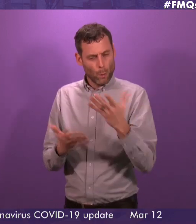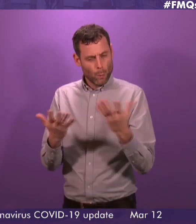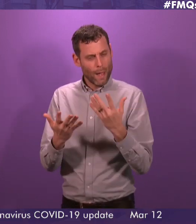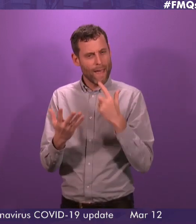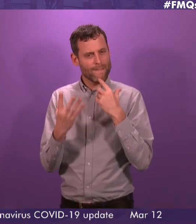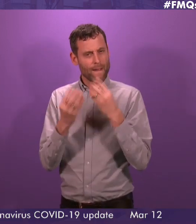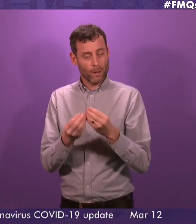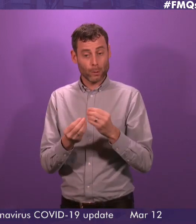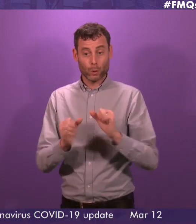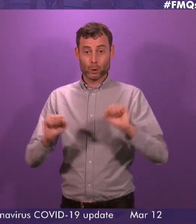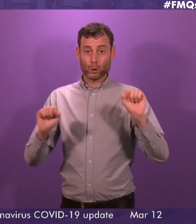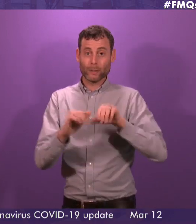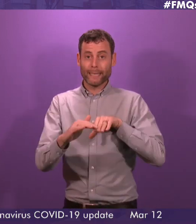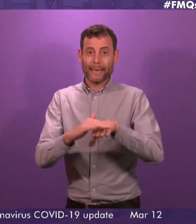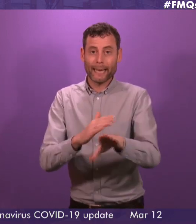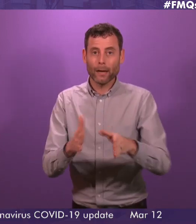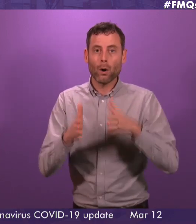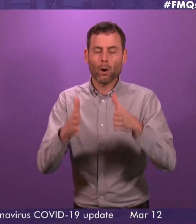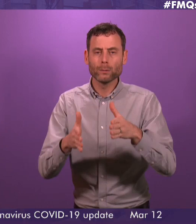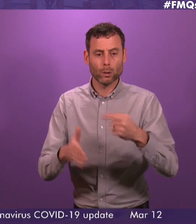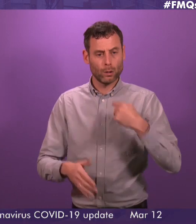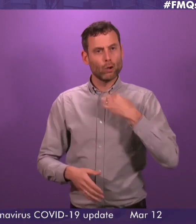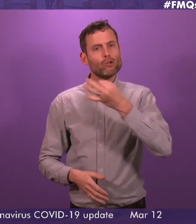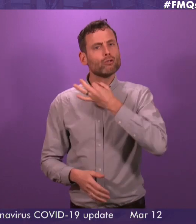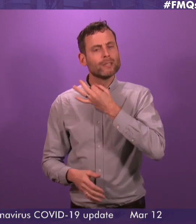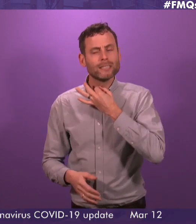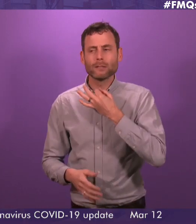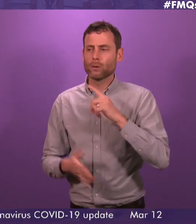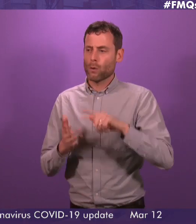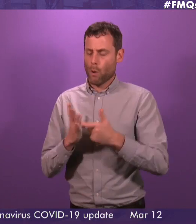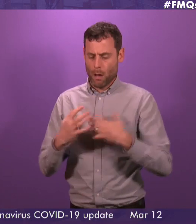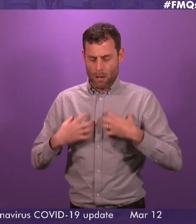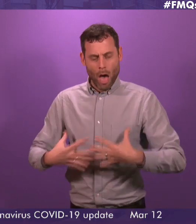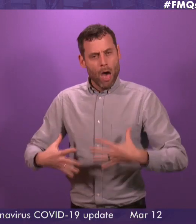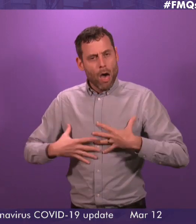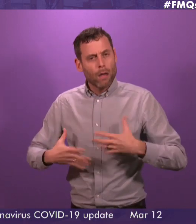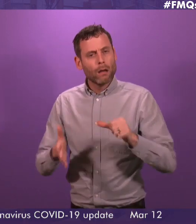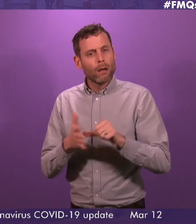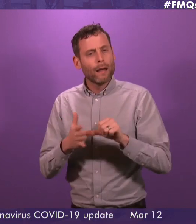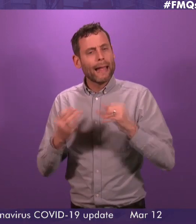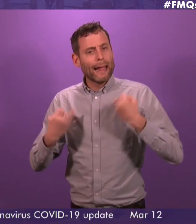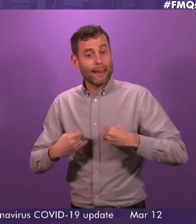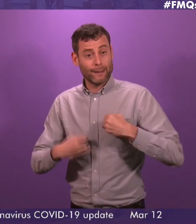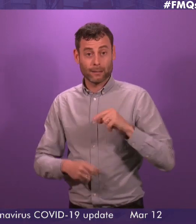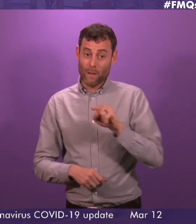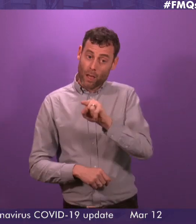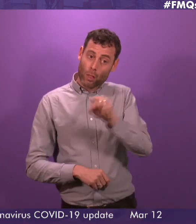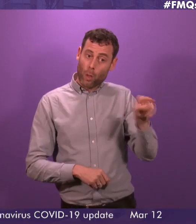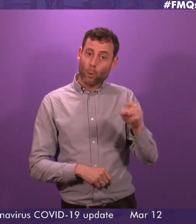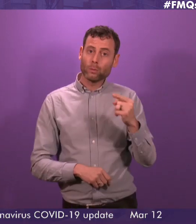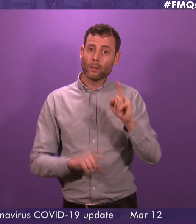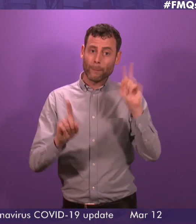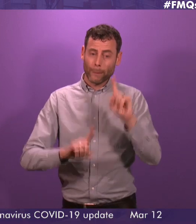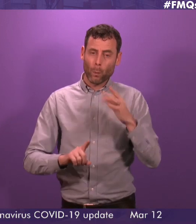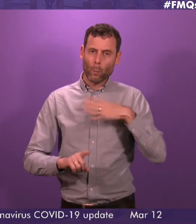but for those in particular at-risk groups, particularly those with a history of respiratory illness, is there specific guidance being drawn